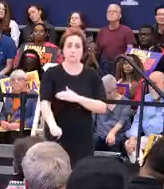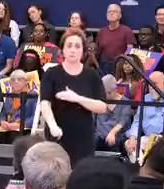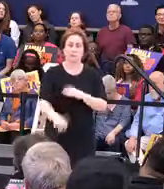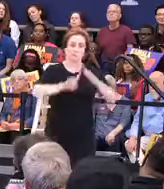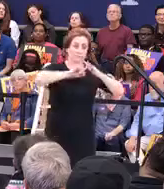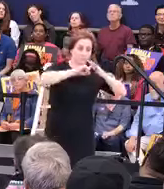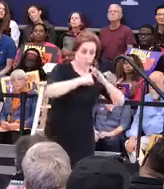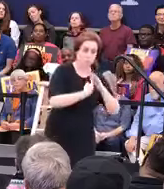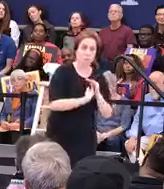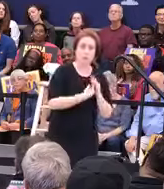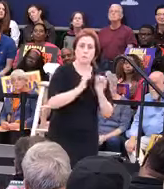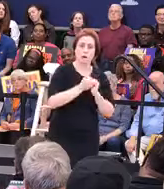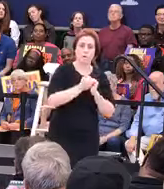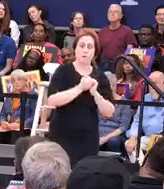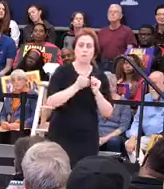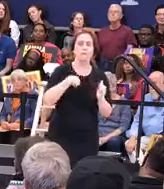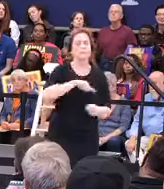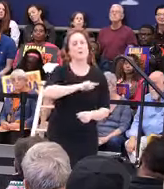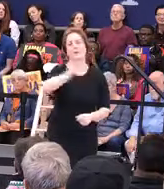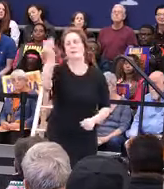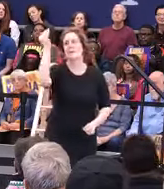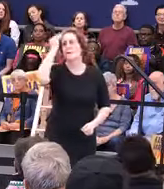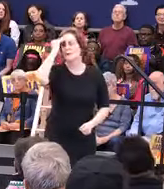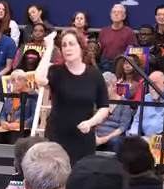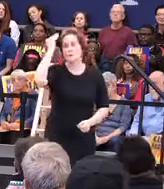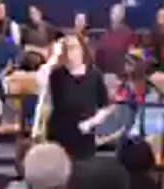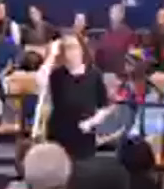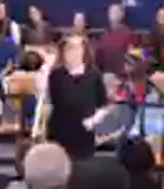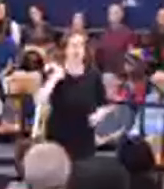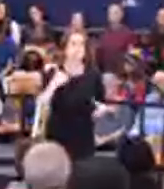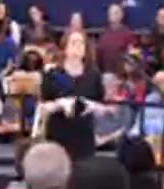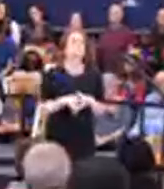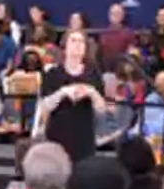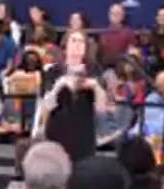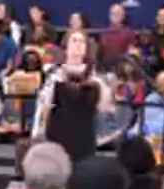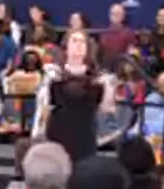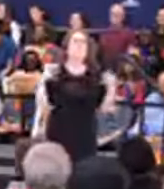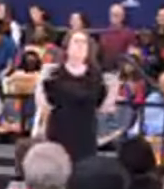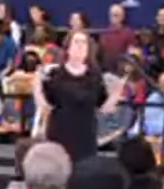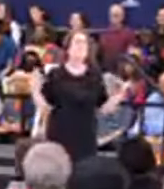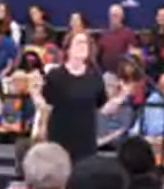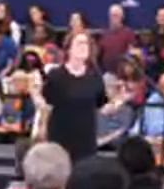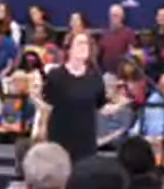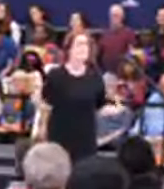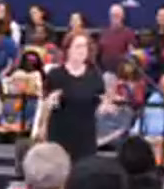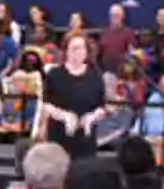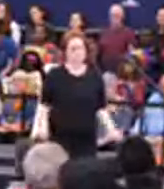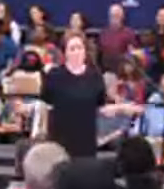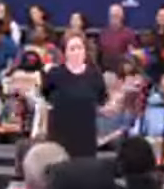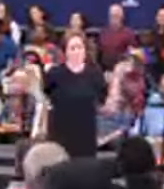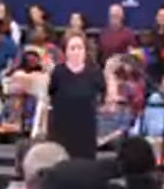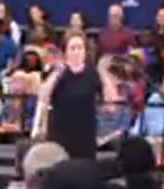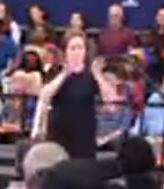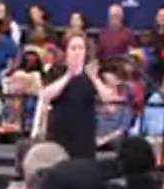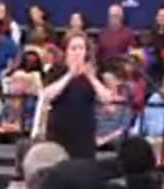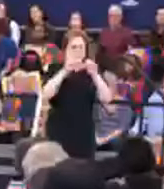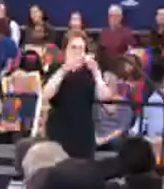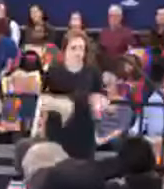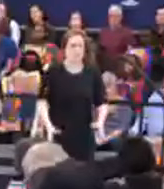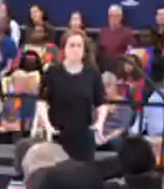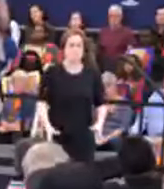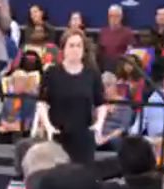of knowing that we have so much at stake, but that this is a fight born out